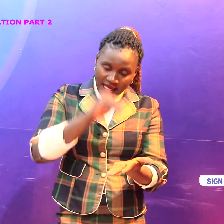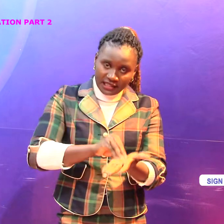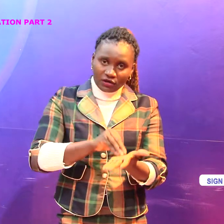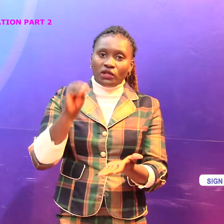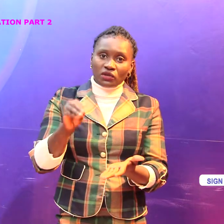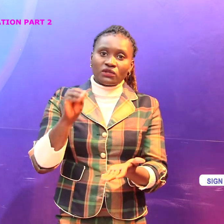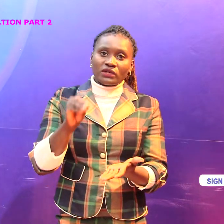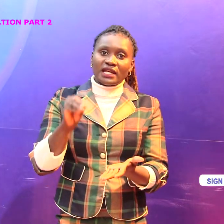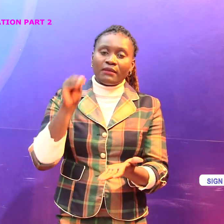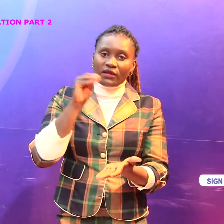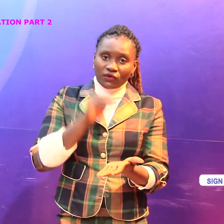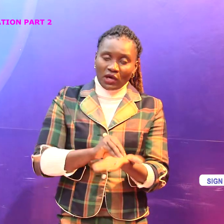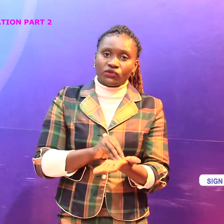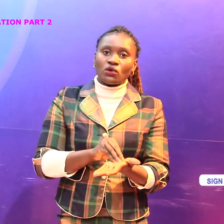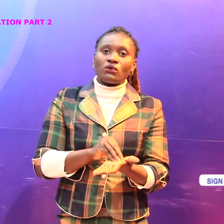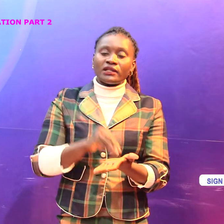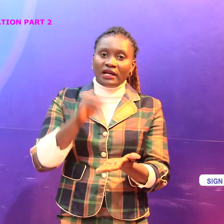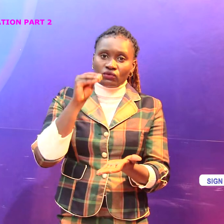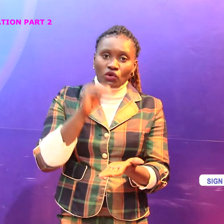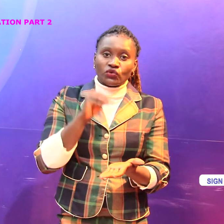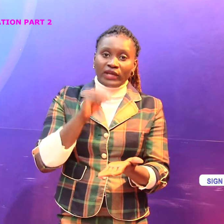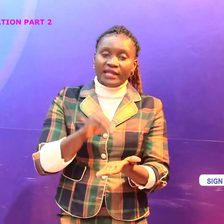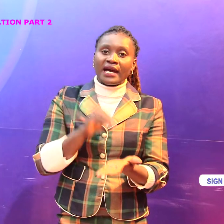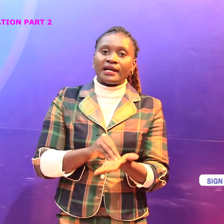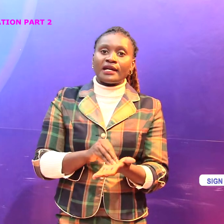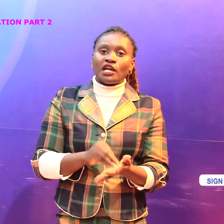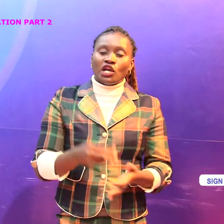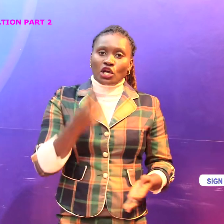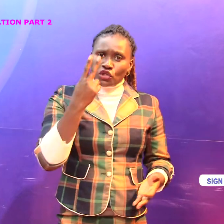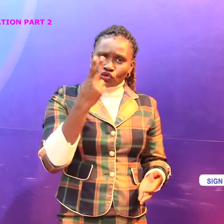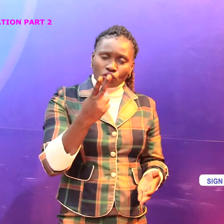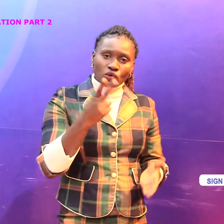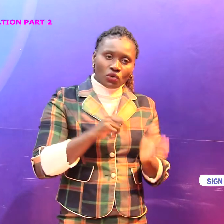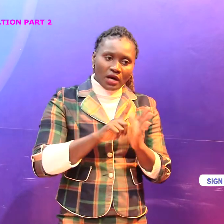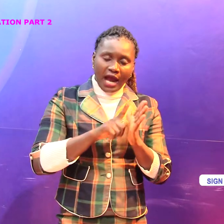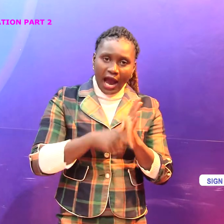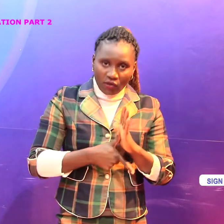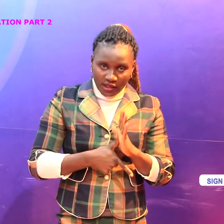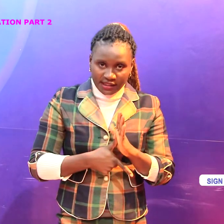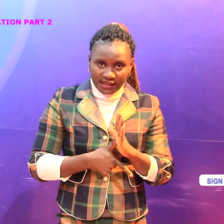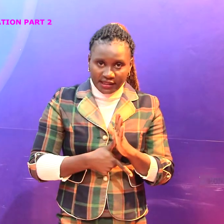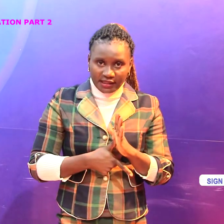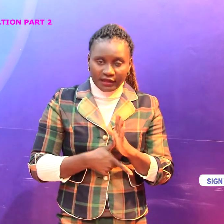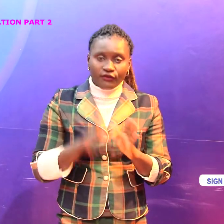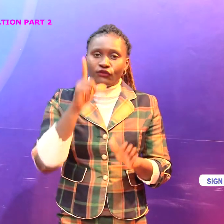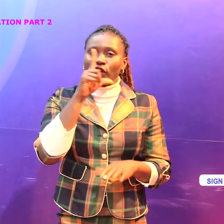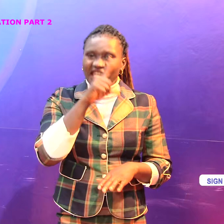Again, we do it together, my viewer. So I want us to go together. 2 hours